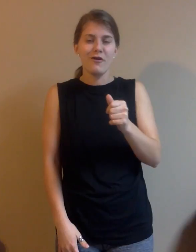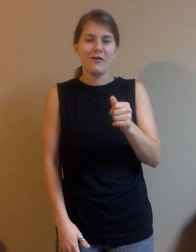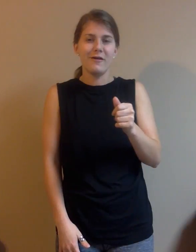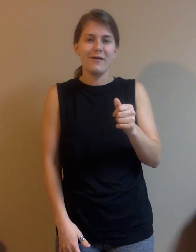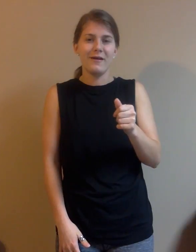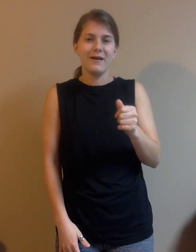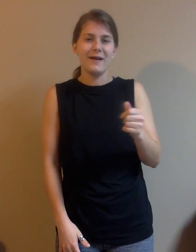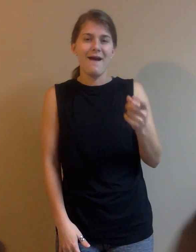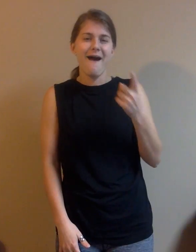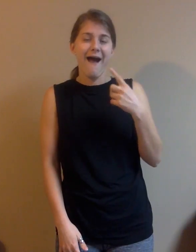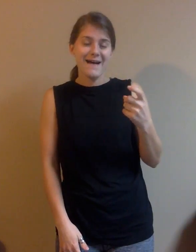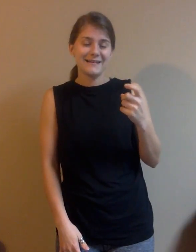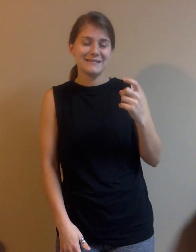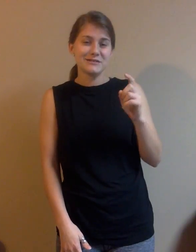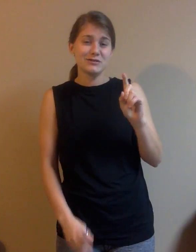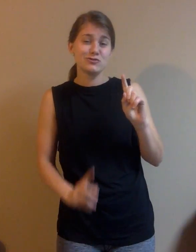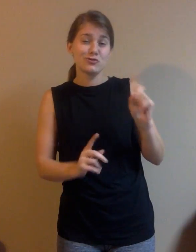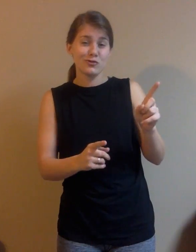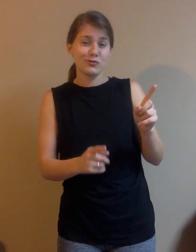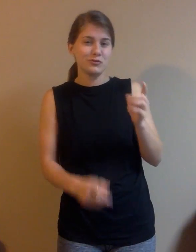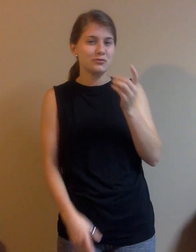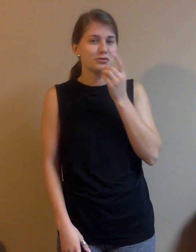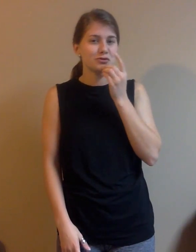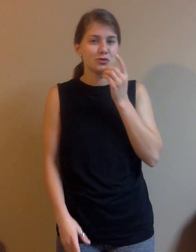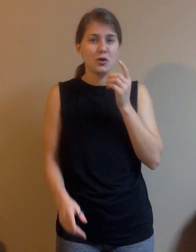if you work in education, you're not asked, you know,